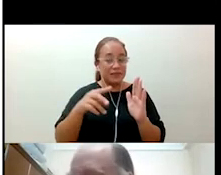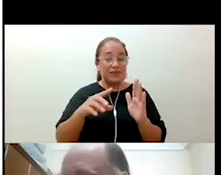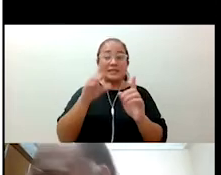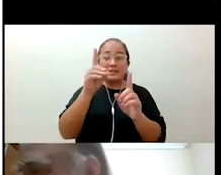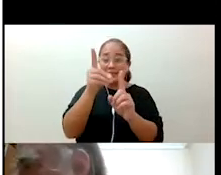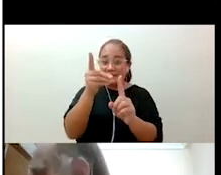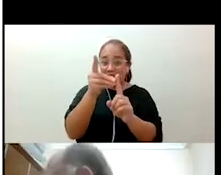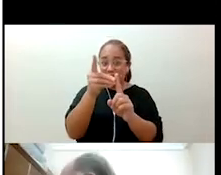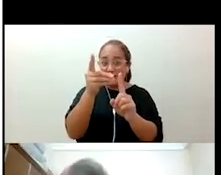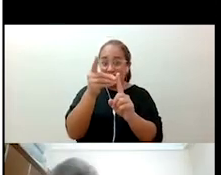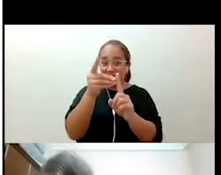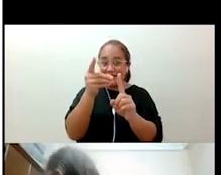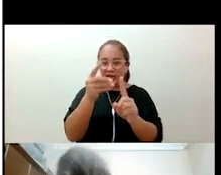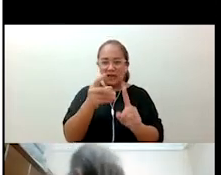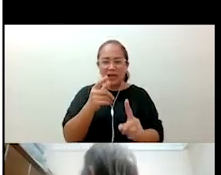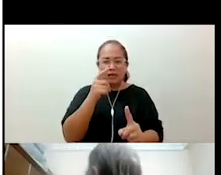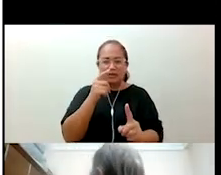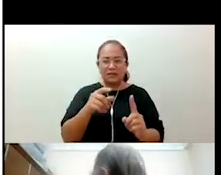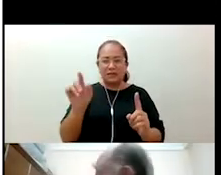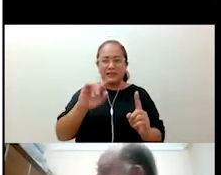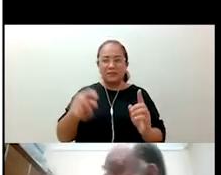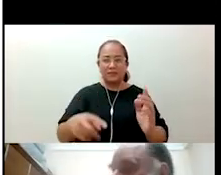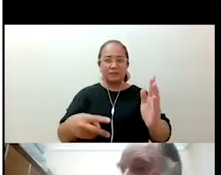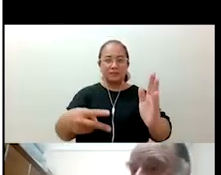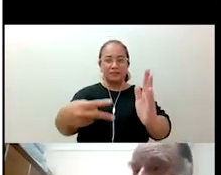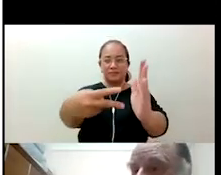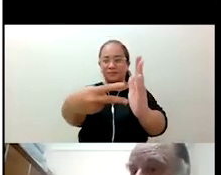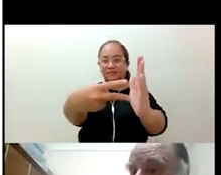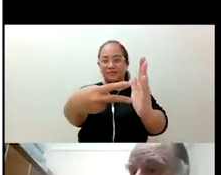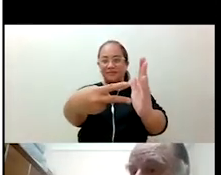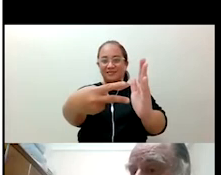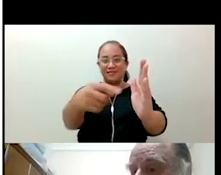dictionary, it will be as if you are seeing it this way.